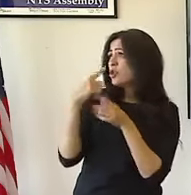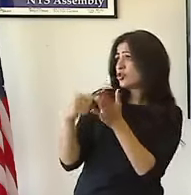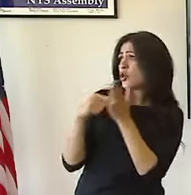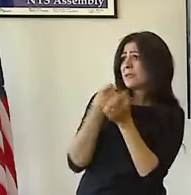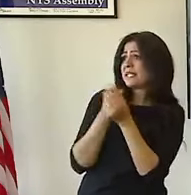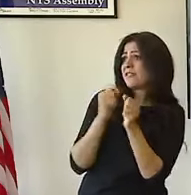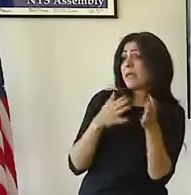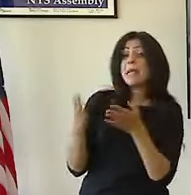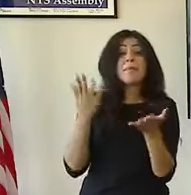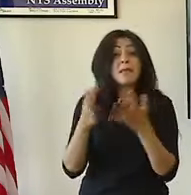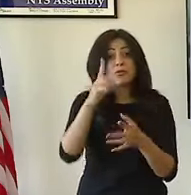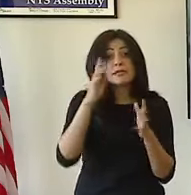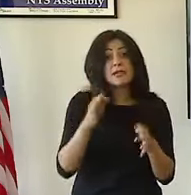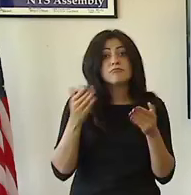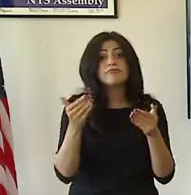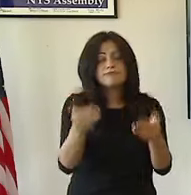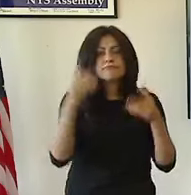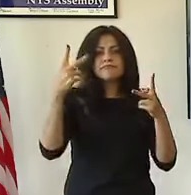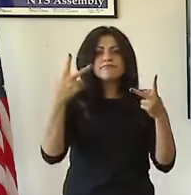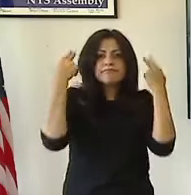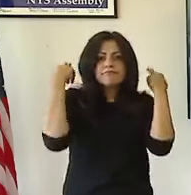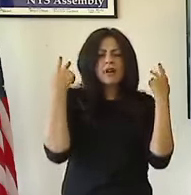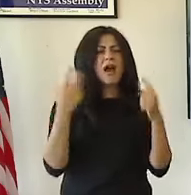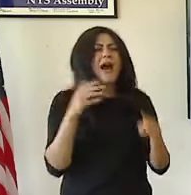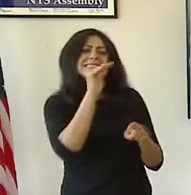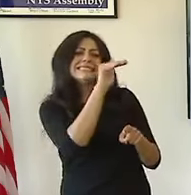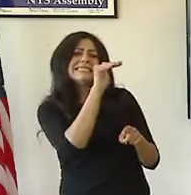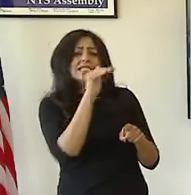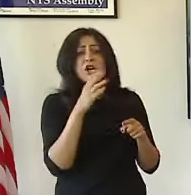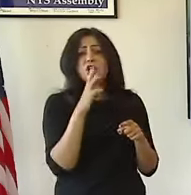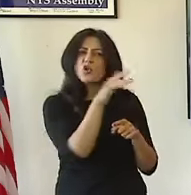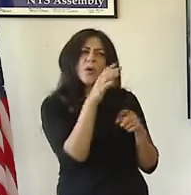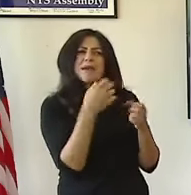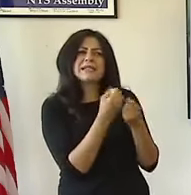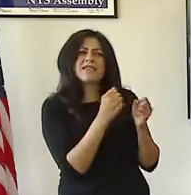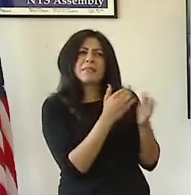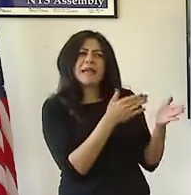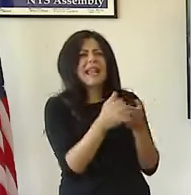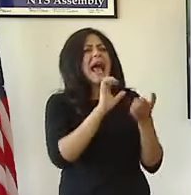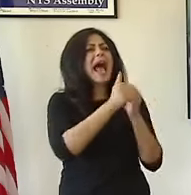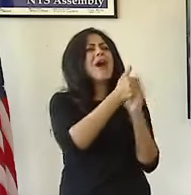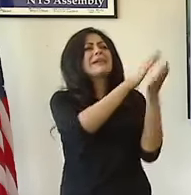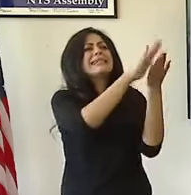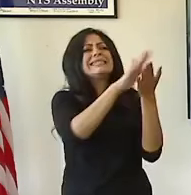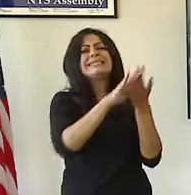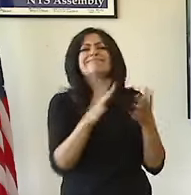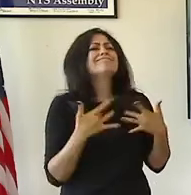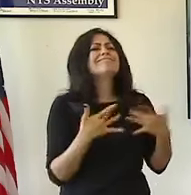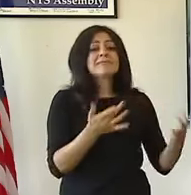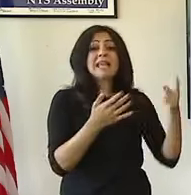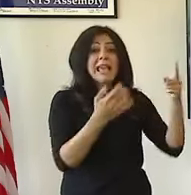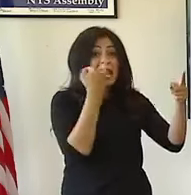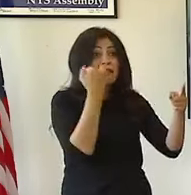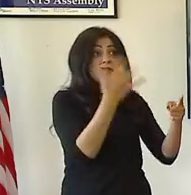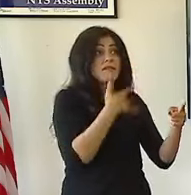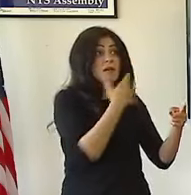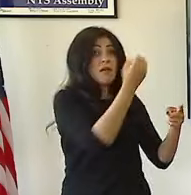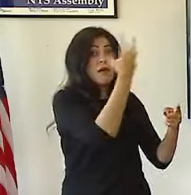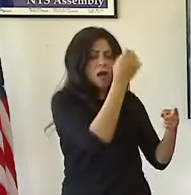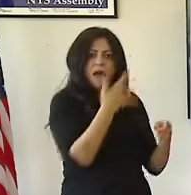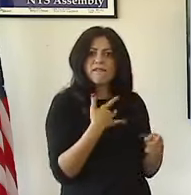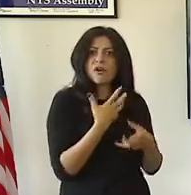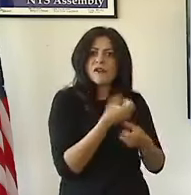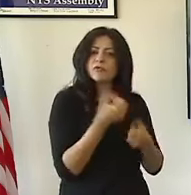about your own public health, ask them what steps have they taken. If you're comfortable with that, make the choice. And if you're not comfortable with